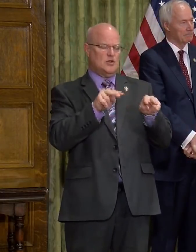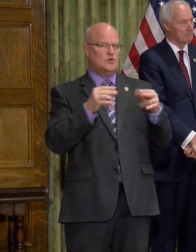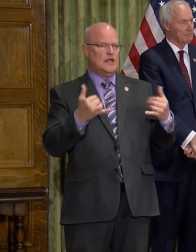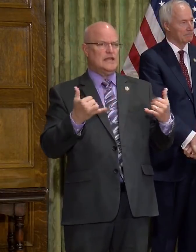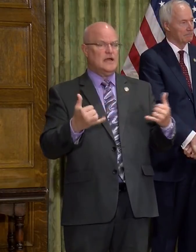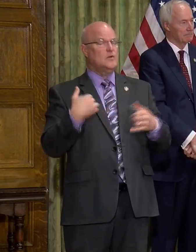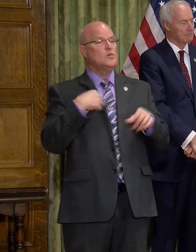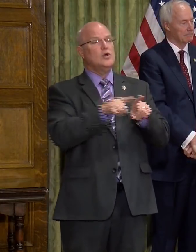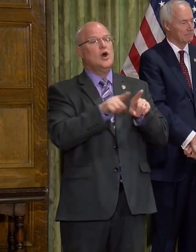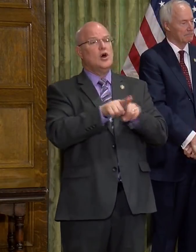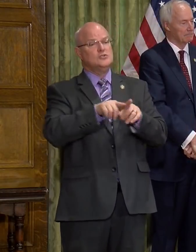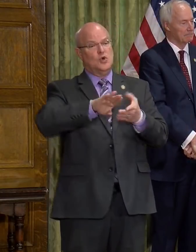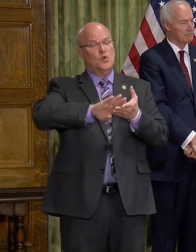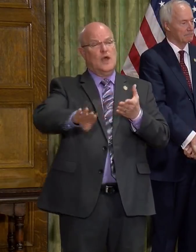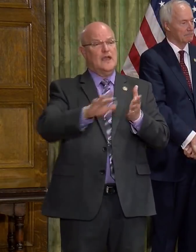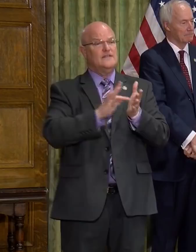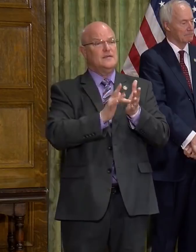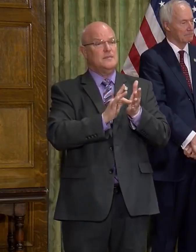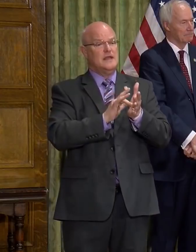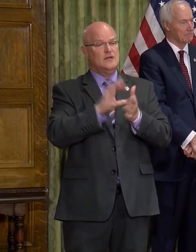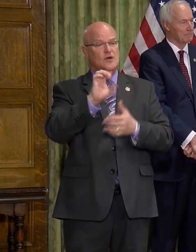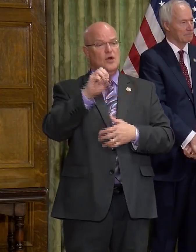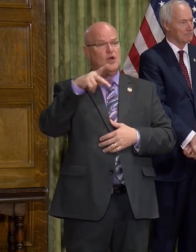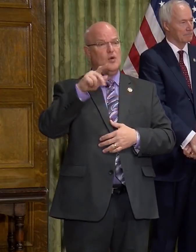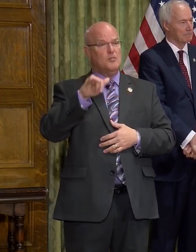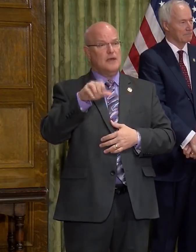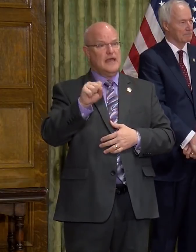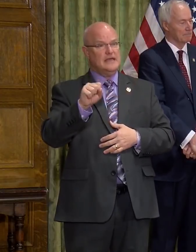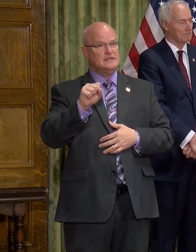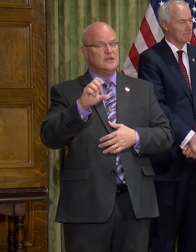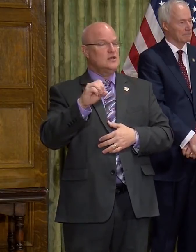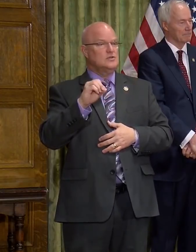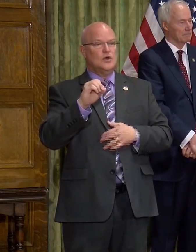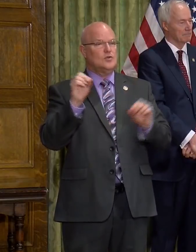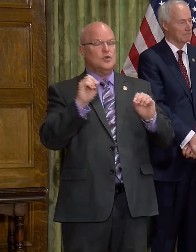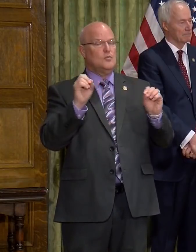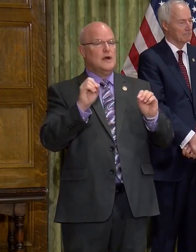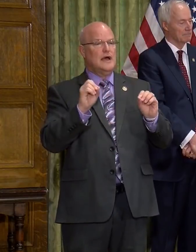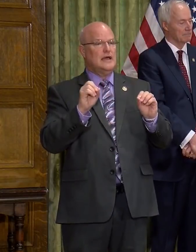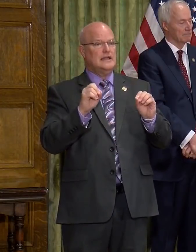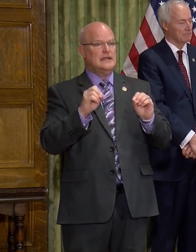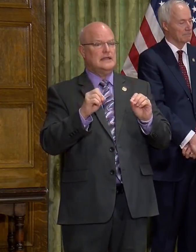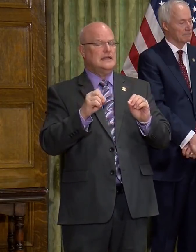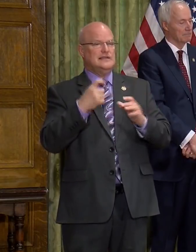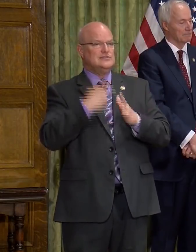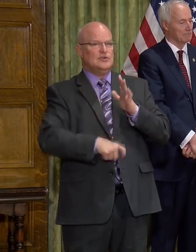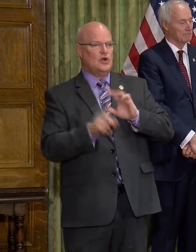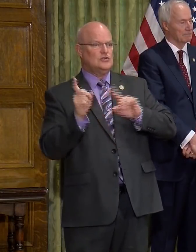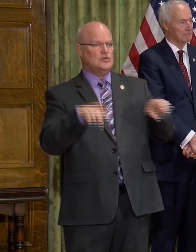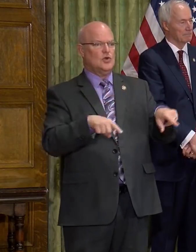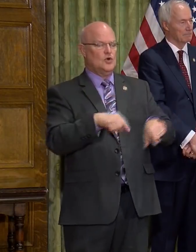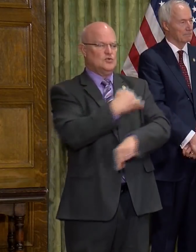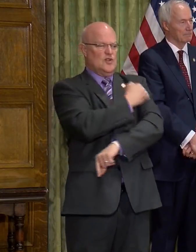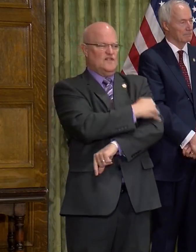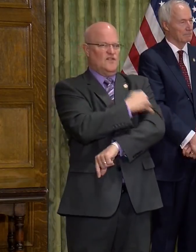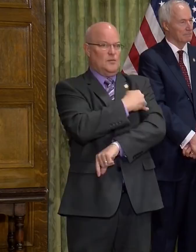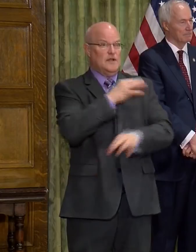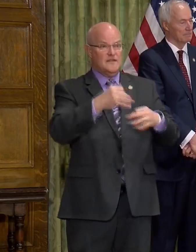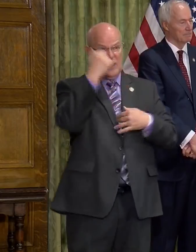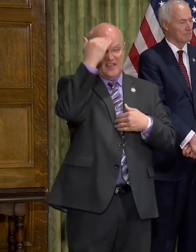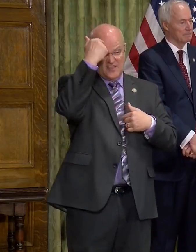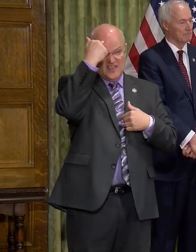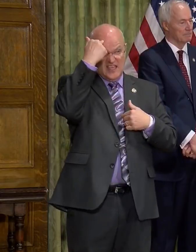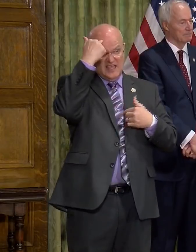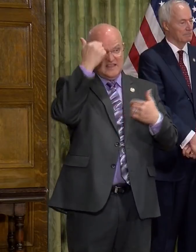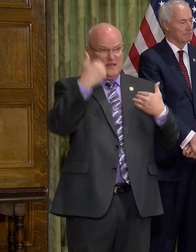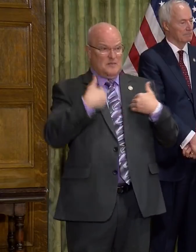monitored. We also waived the medical copay, so there's nothing to keep an inmate from reporting to the infirmary if he believes he's got a symptom or an illness